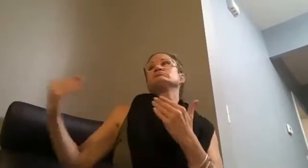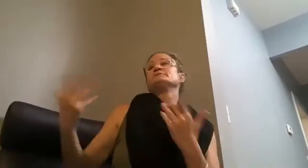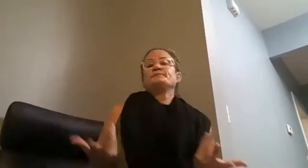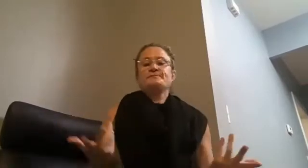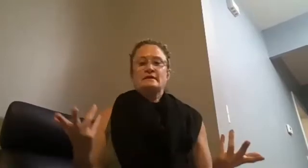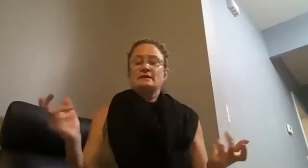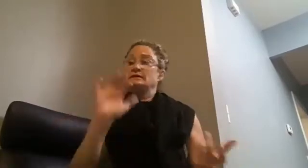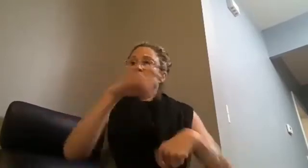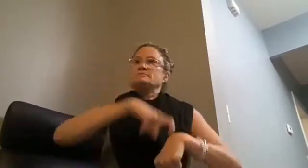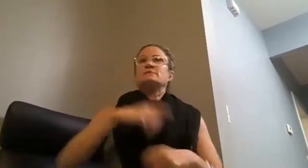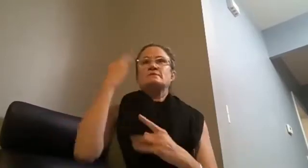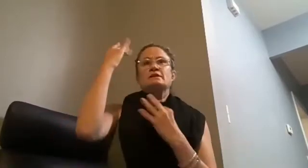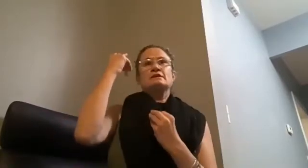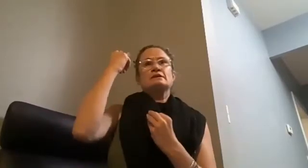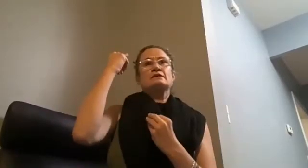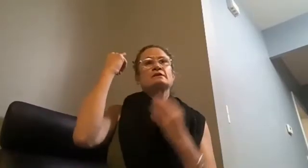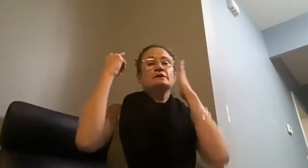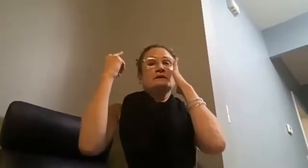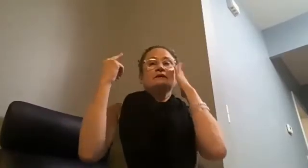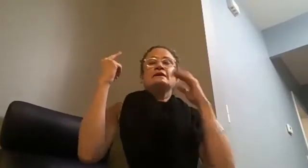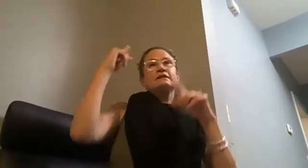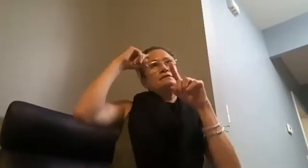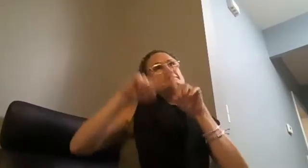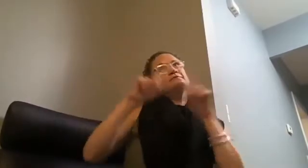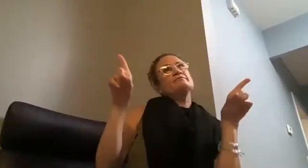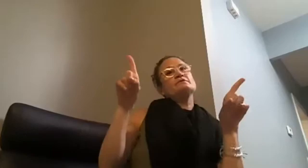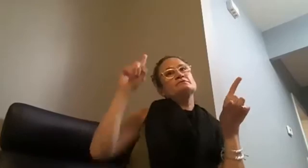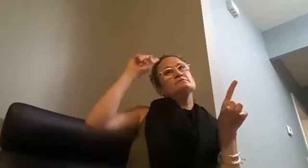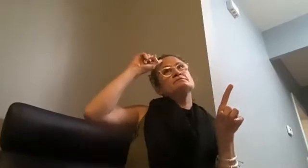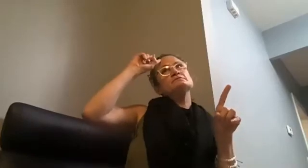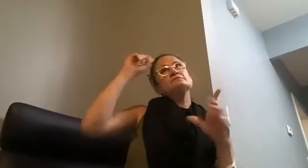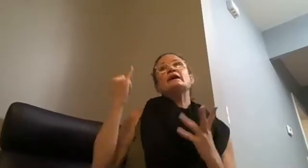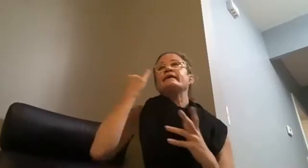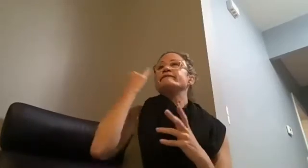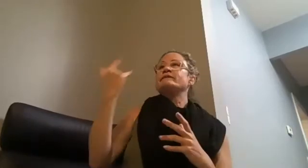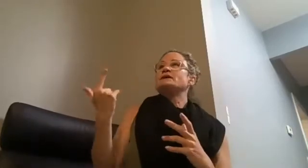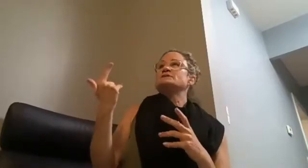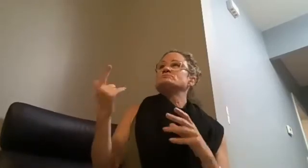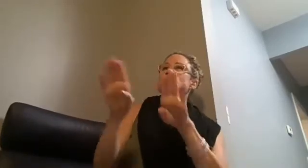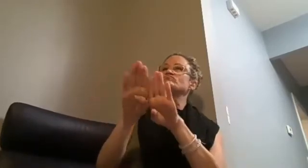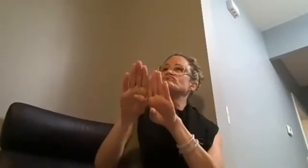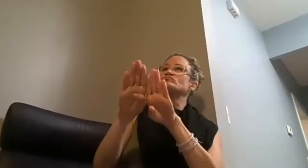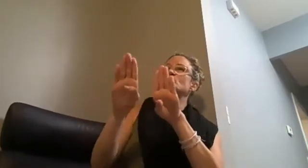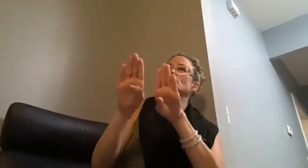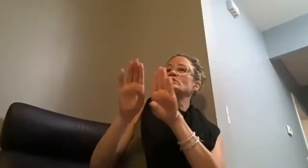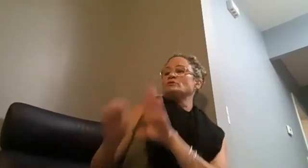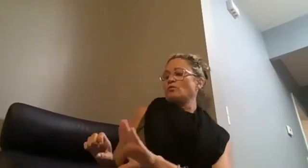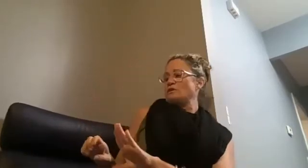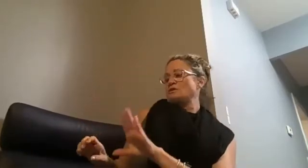time that I was thinking that, the other thought that was going through my head was, I wonder if I can pop the door handle and roll out of the car before he pulls the